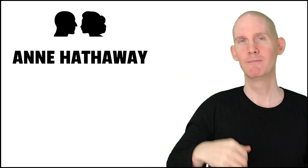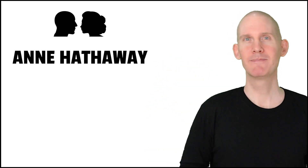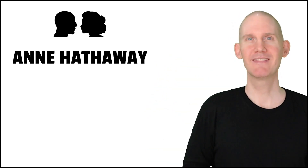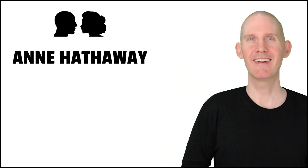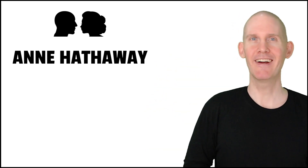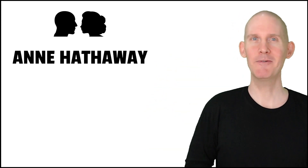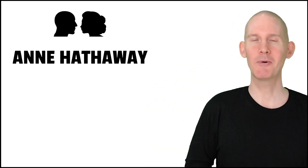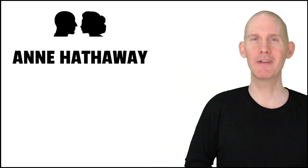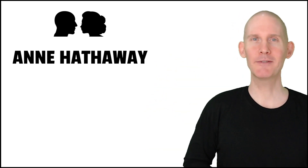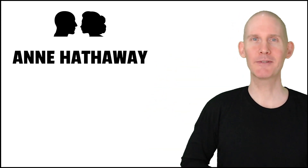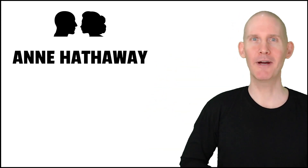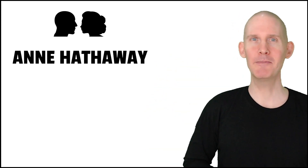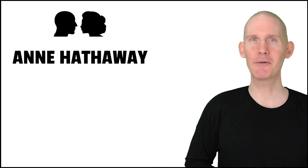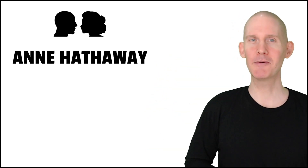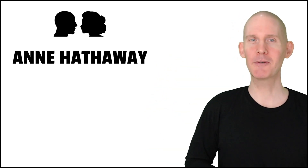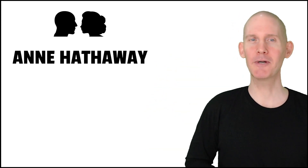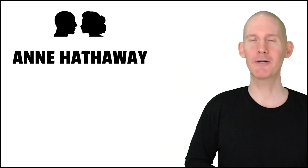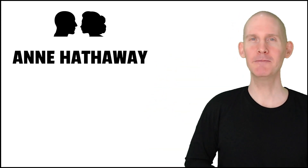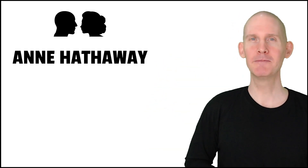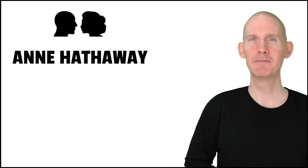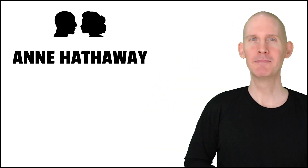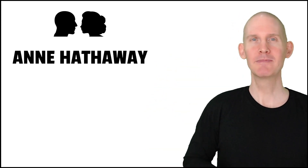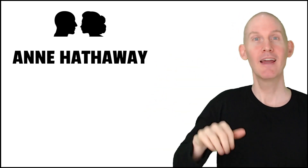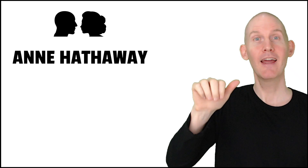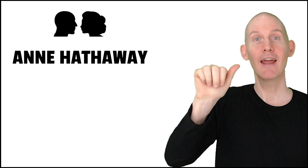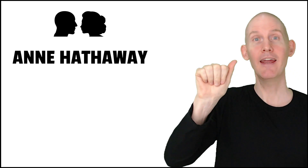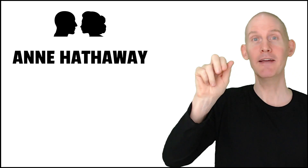All right, one last time, a little bit quicker. Anne